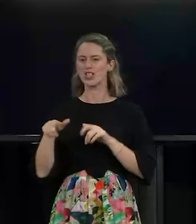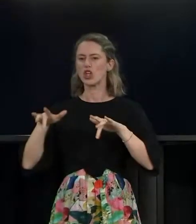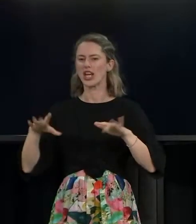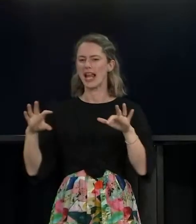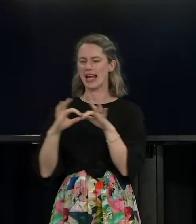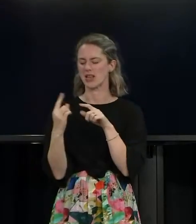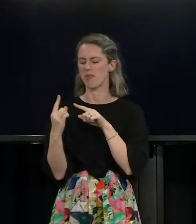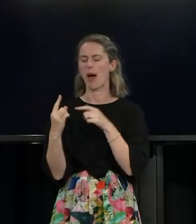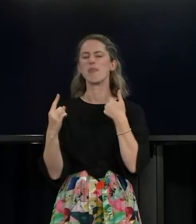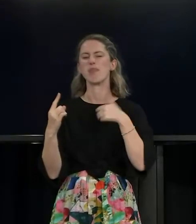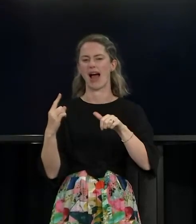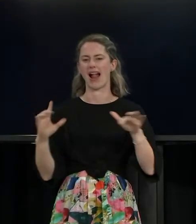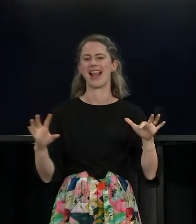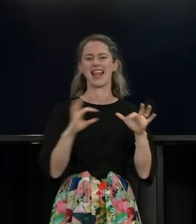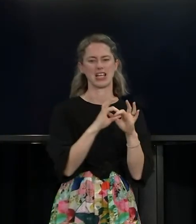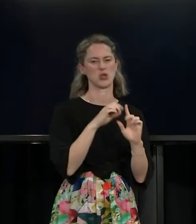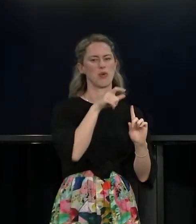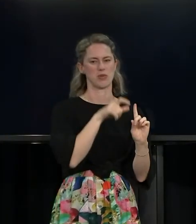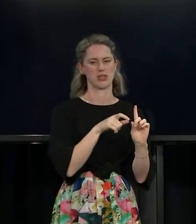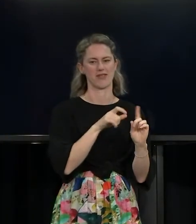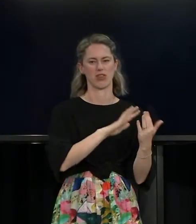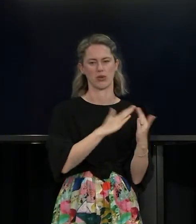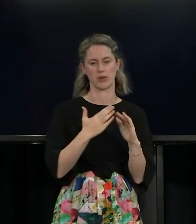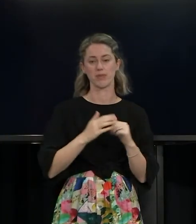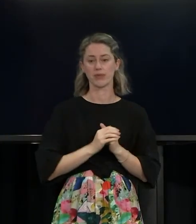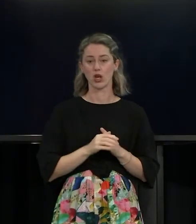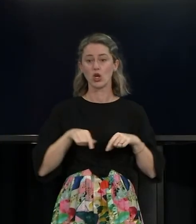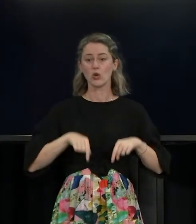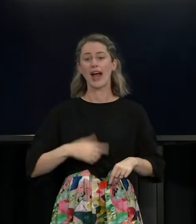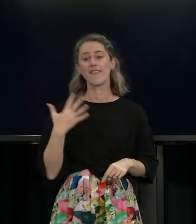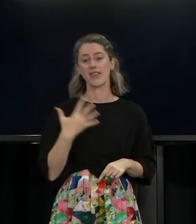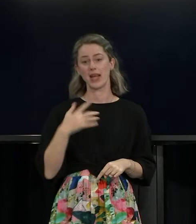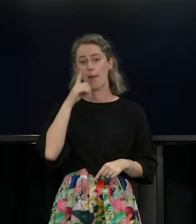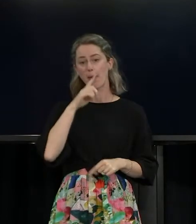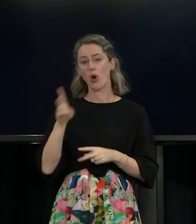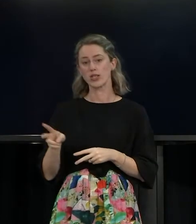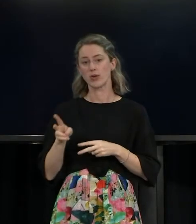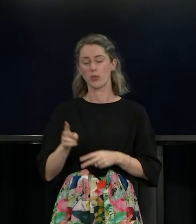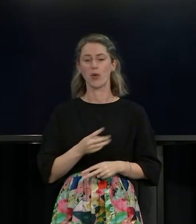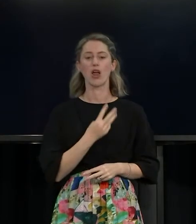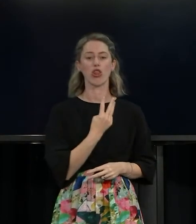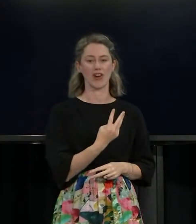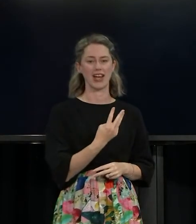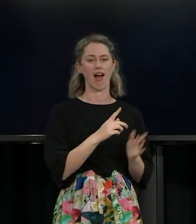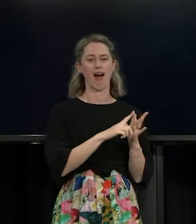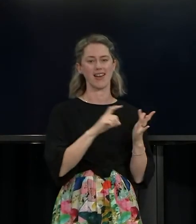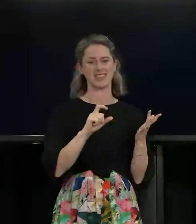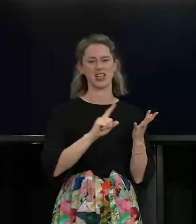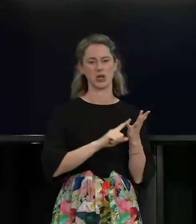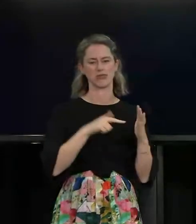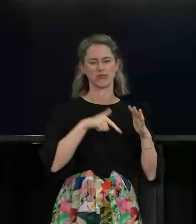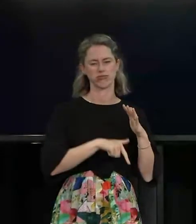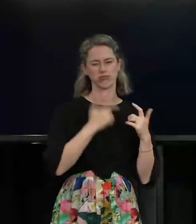been linked to an existing case. Today there are 15 people in hospital, with 3 of those in ICU.